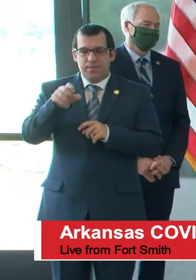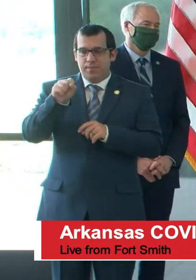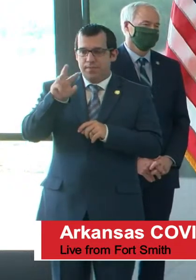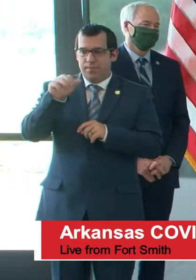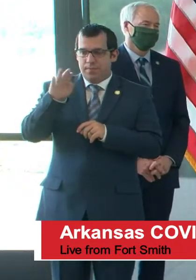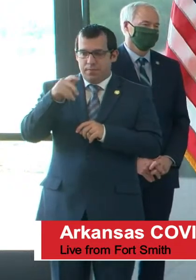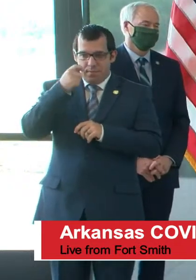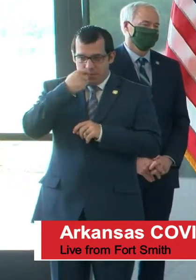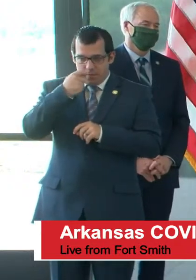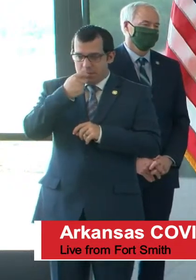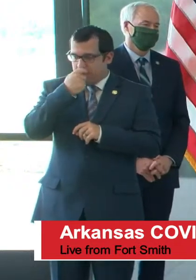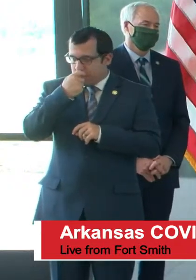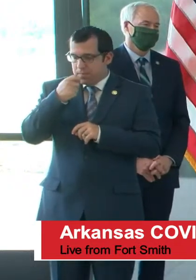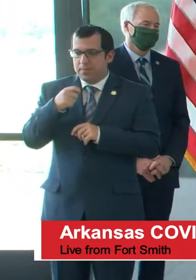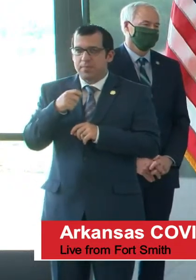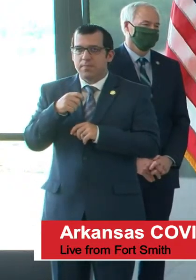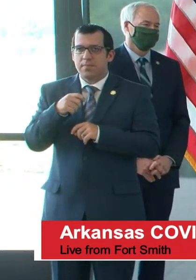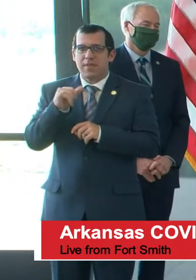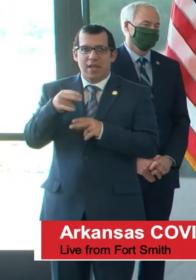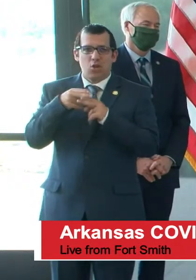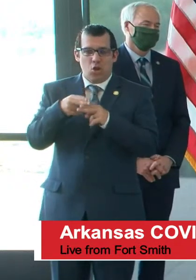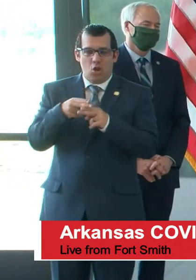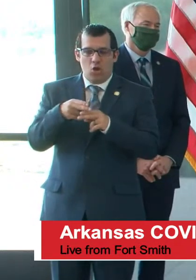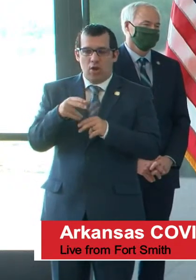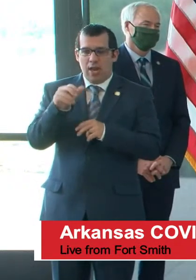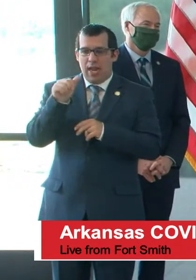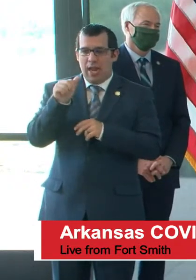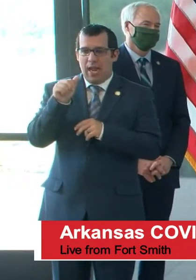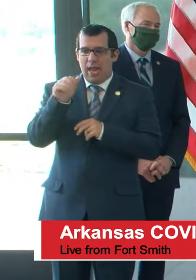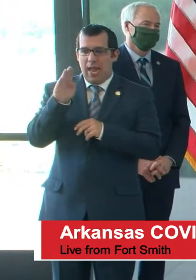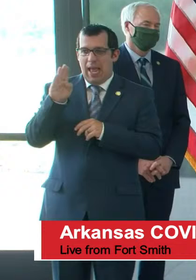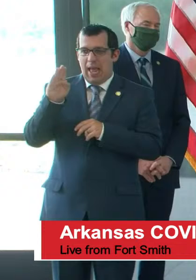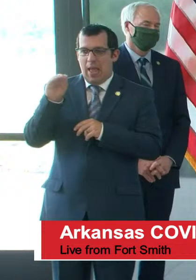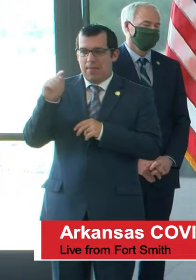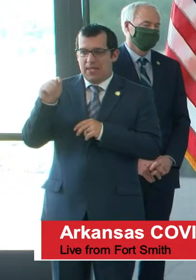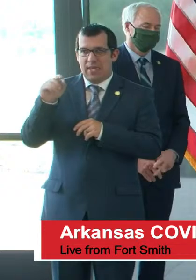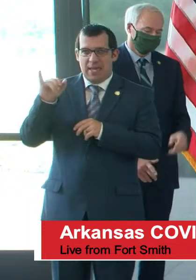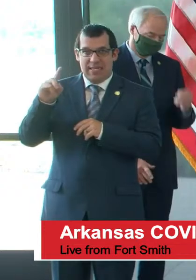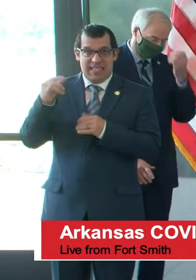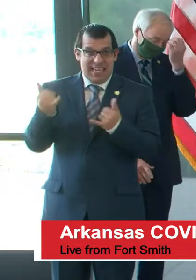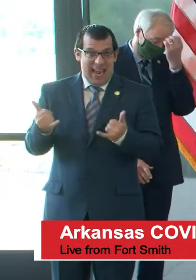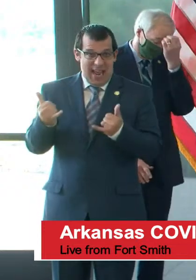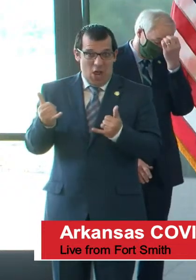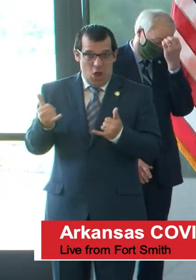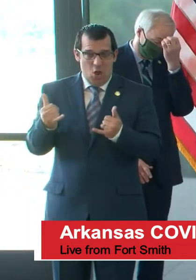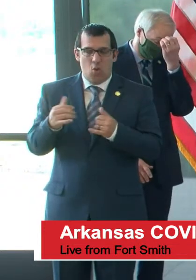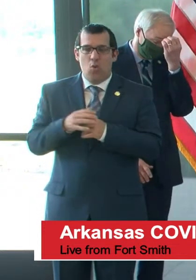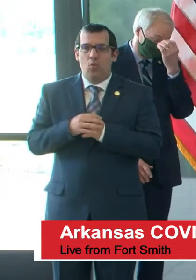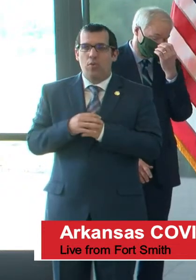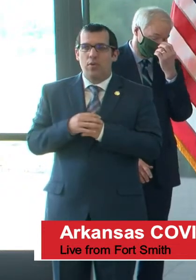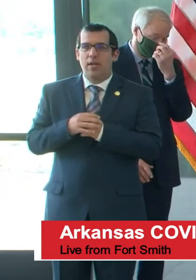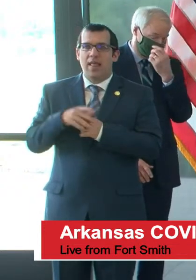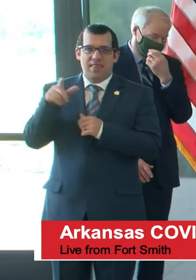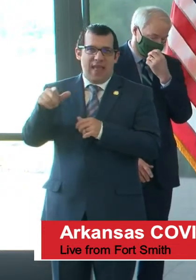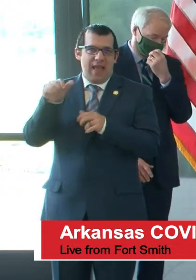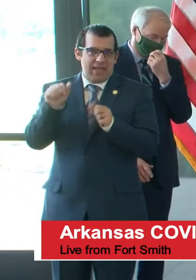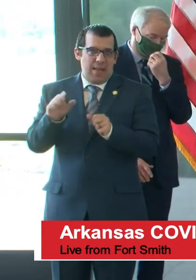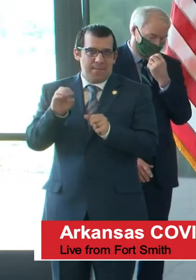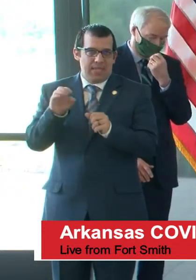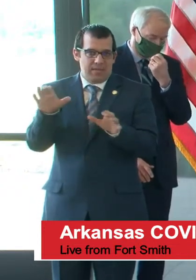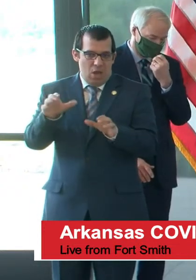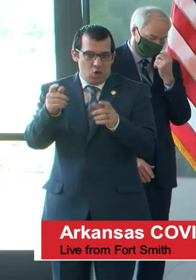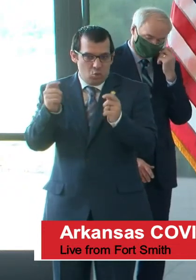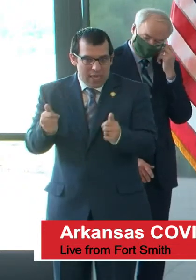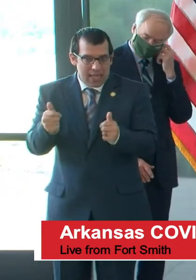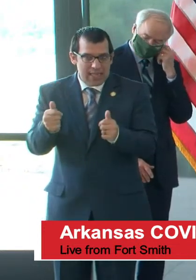swabs, and this is called an Abbott ID Now, and it can be done